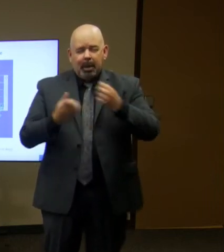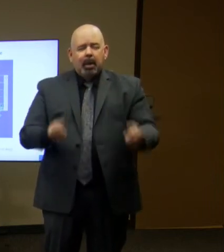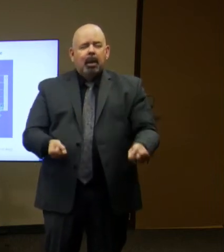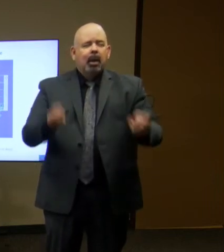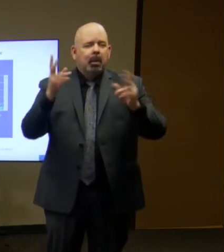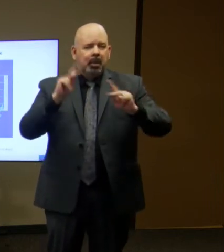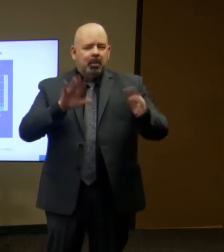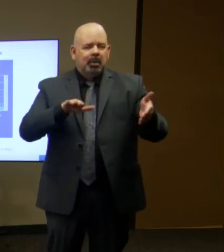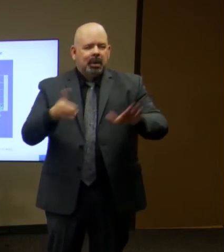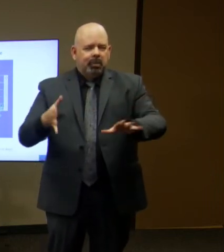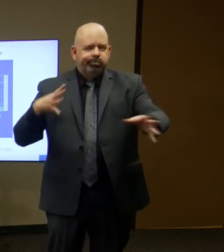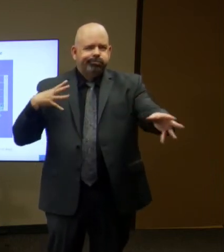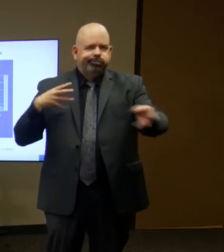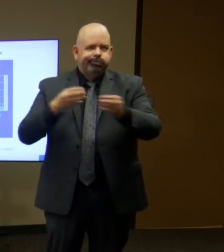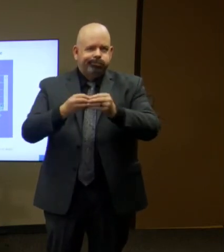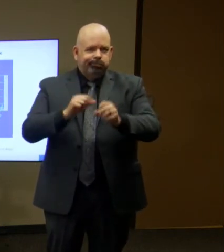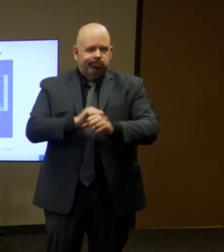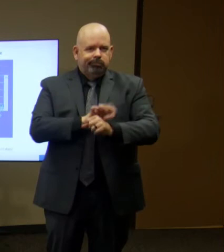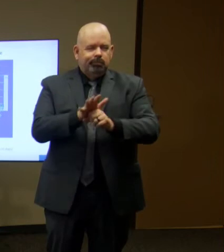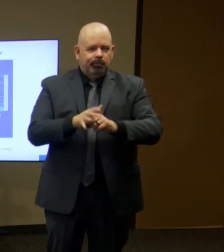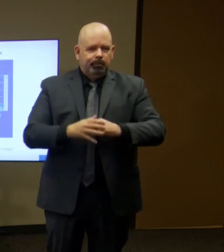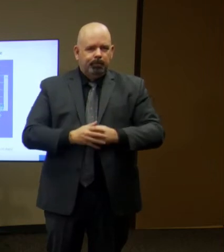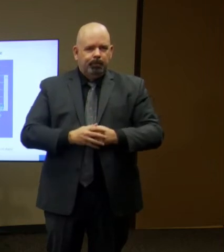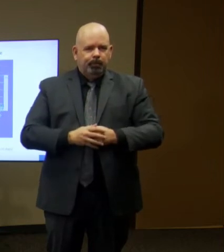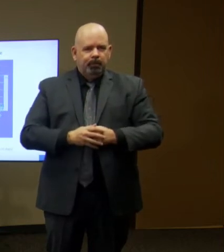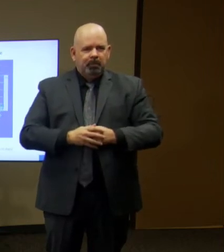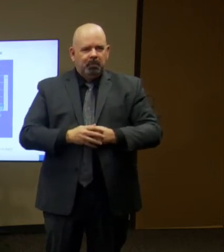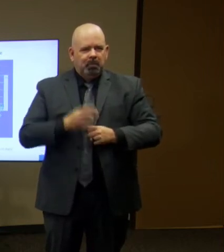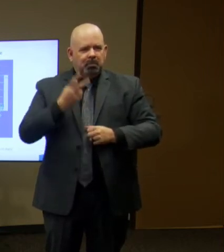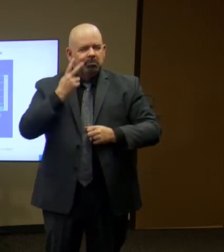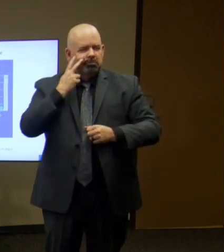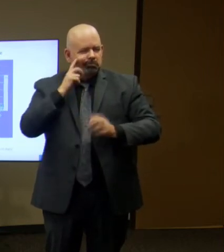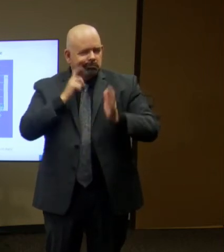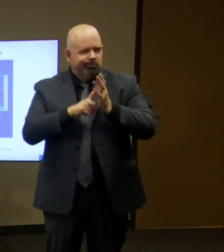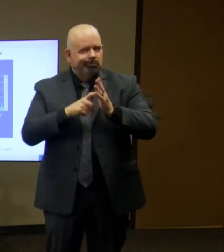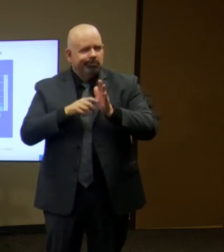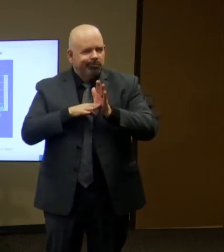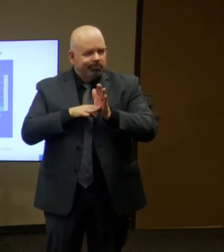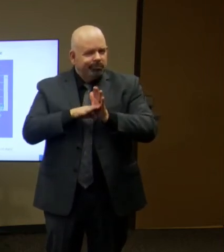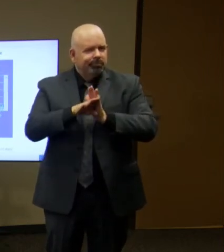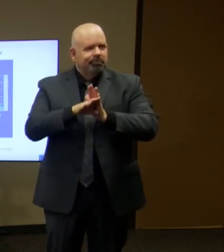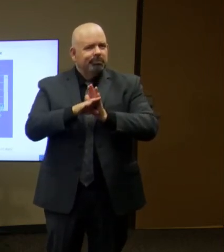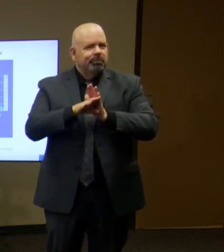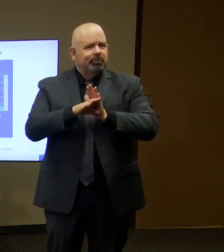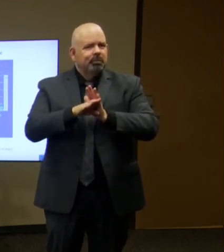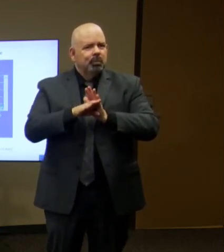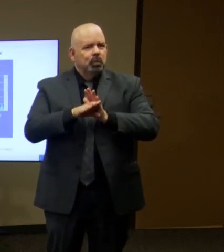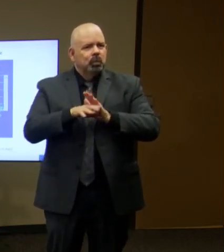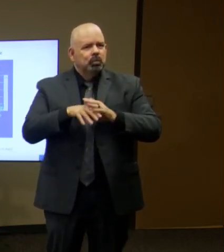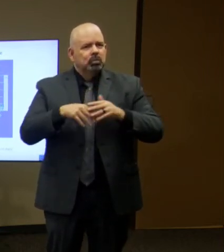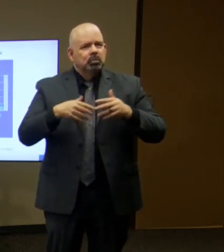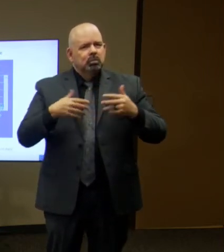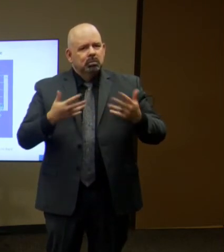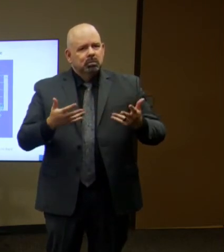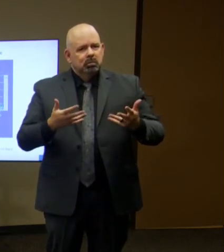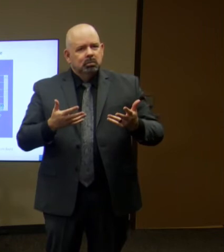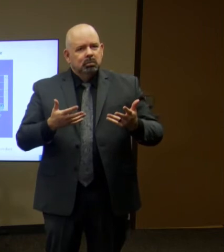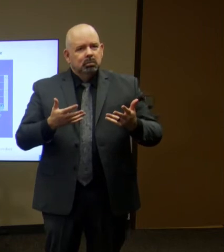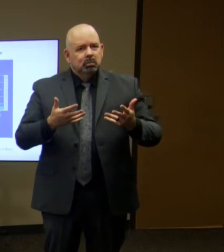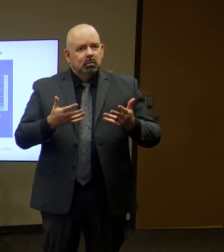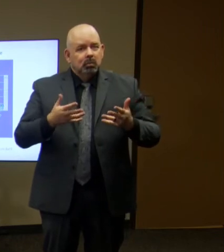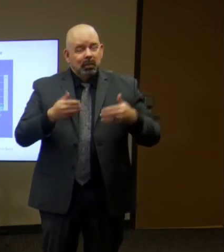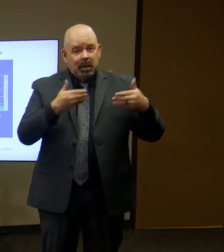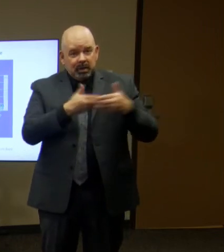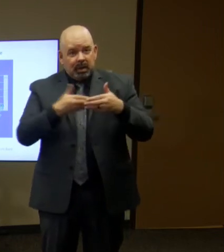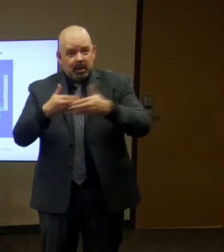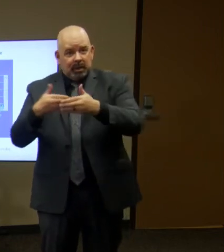slight increases, but those we're still monitoring, and those trail these other indicators that I've been reporting. So as